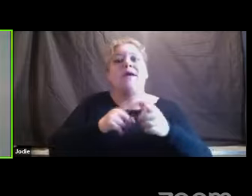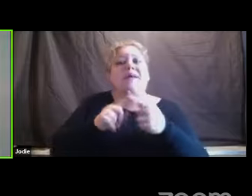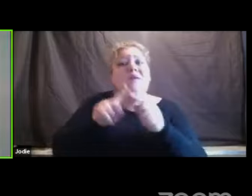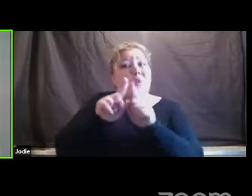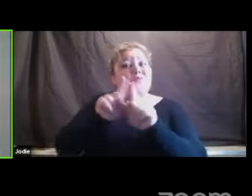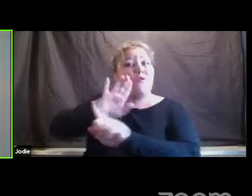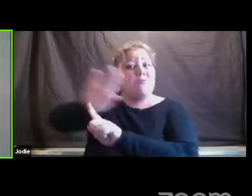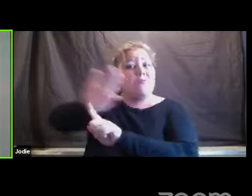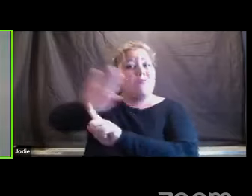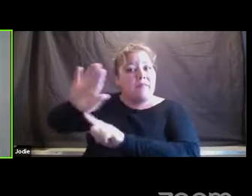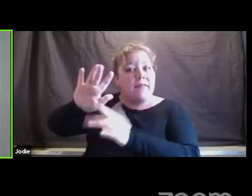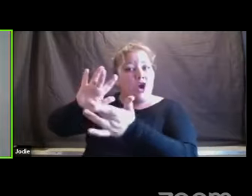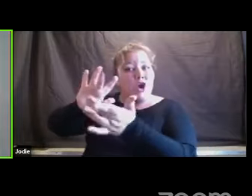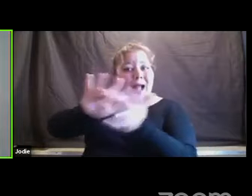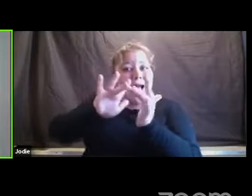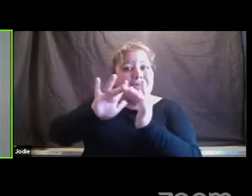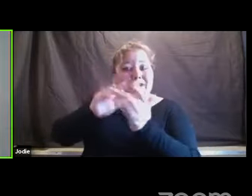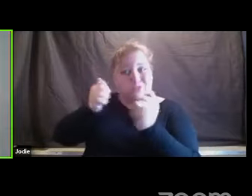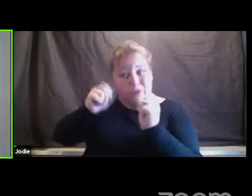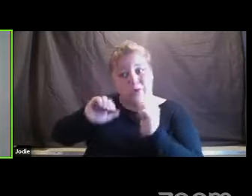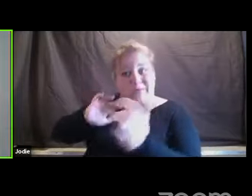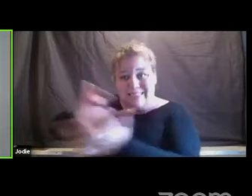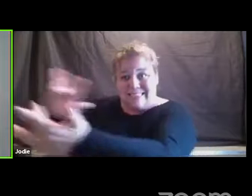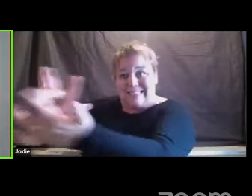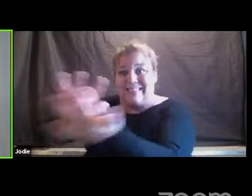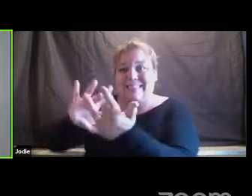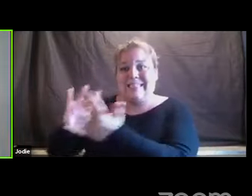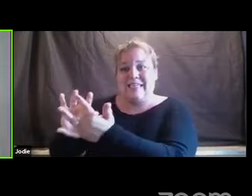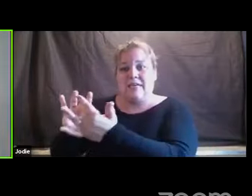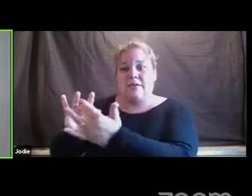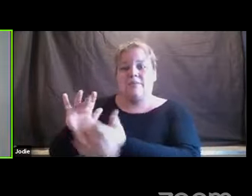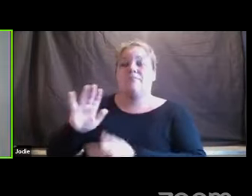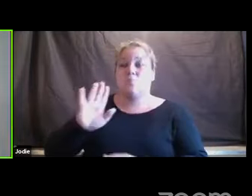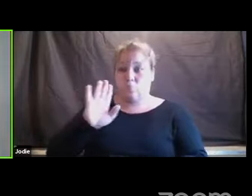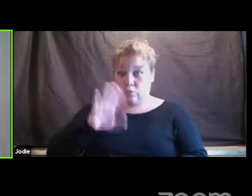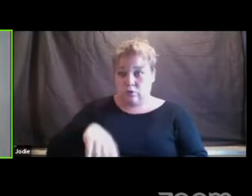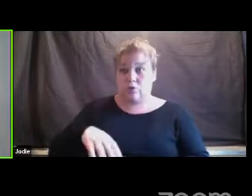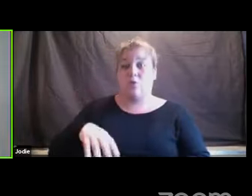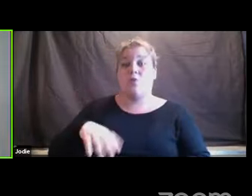contacts. So in terms of trends, just in case